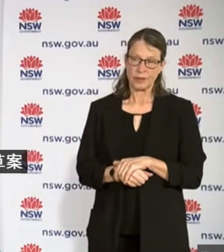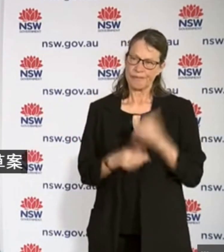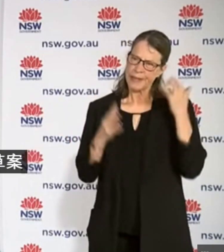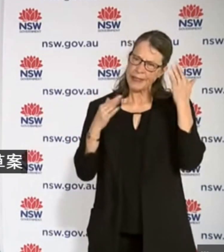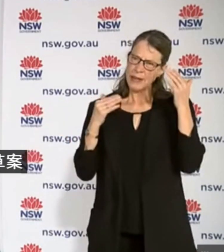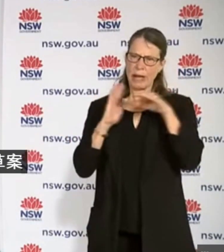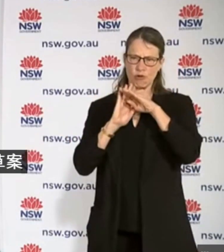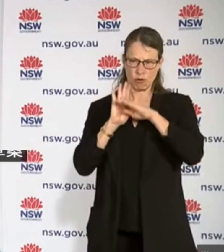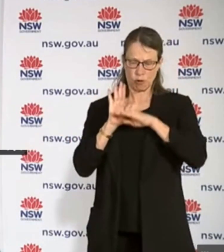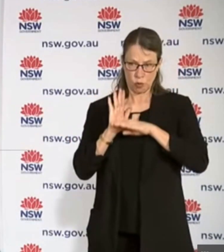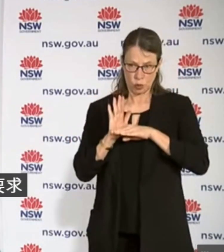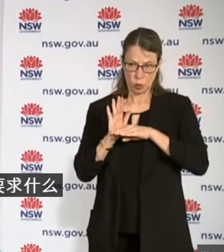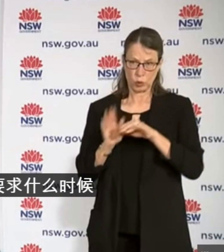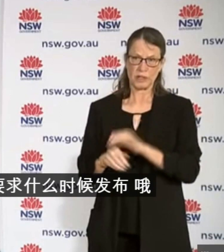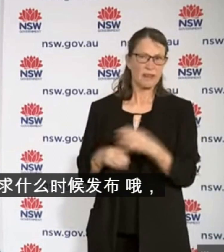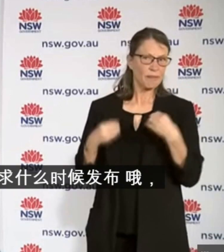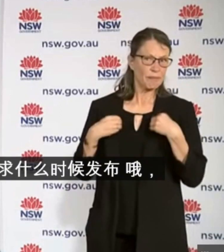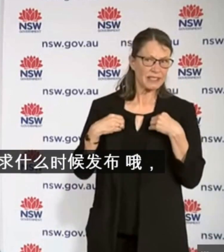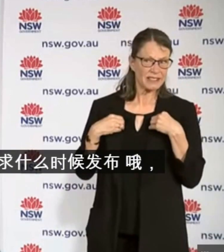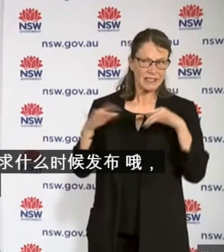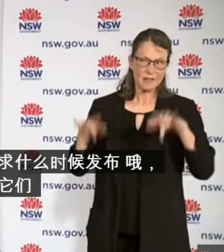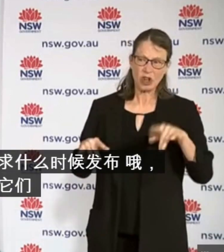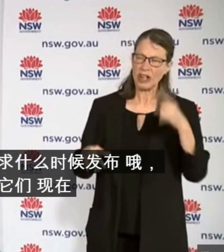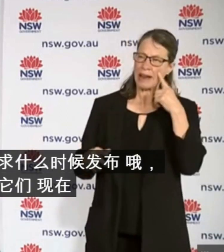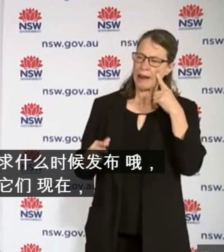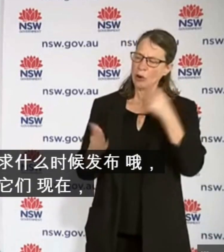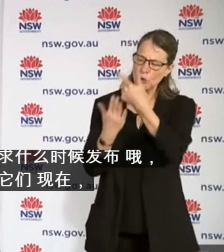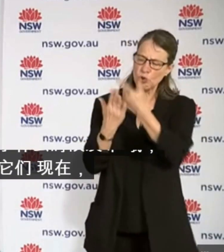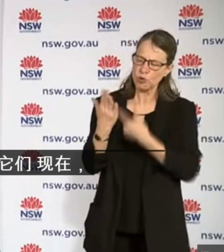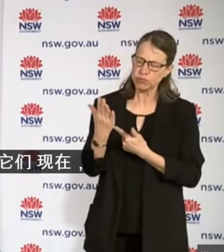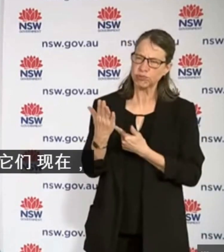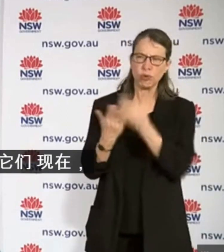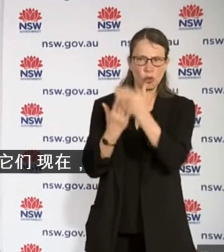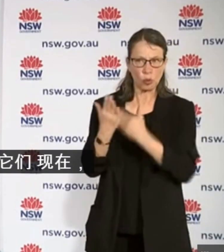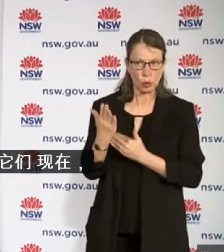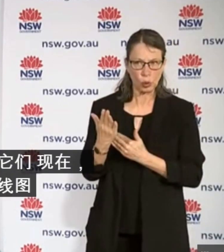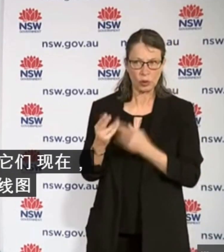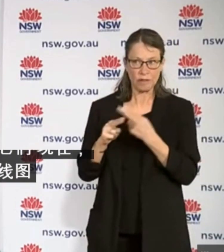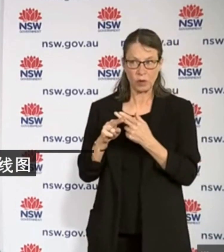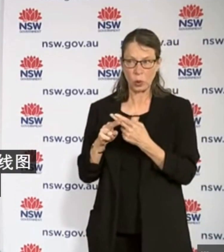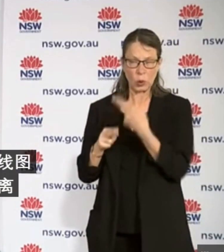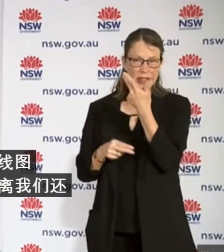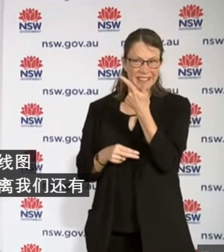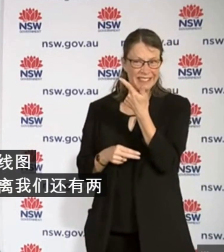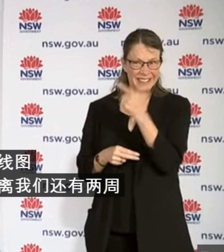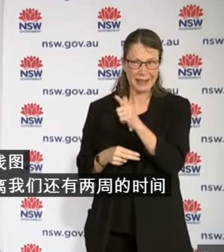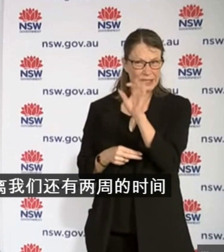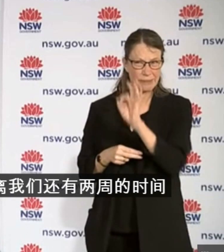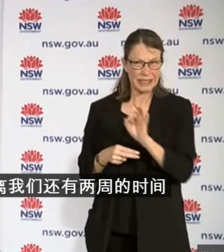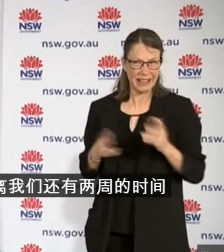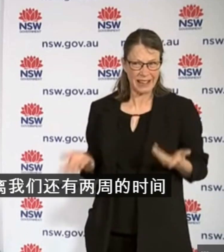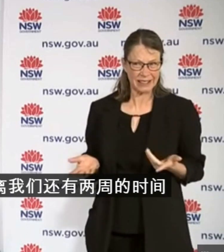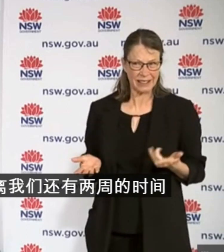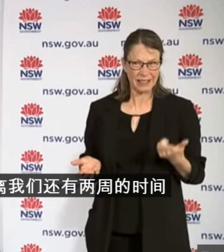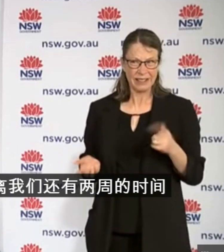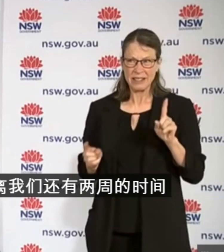when we hit 70%. When are those going to be released? Oh, look, obviously we're working on them now, but the roadmap that we've put out... You're 2 weeks away from